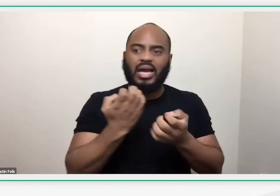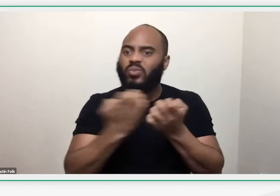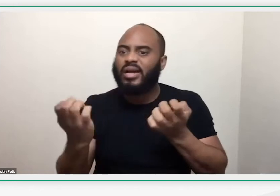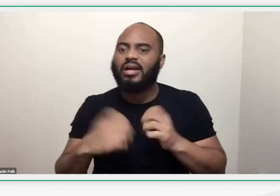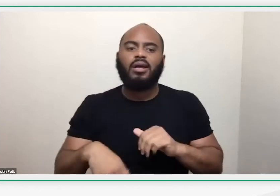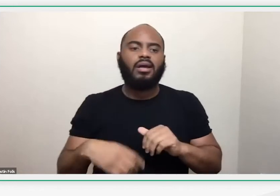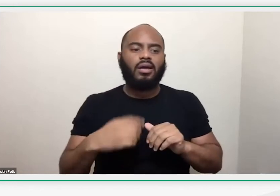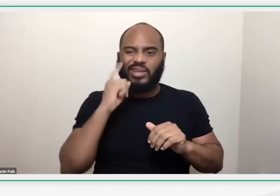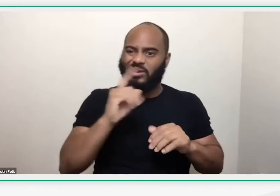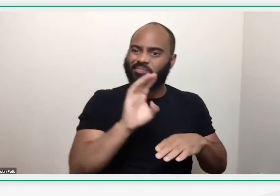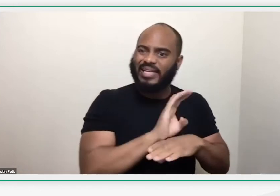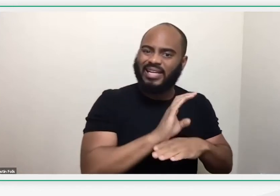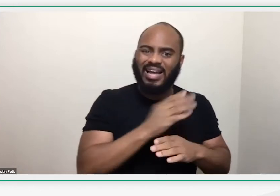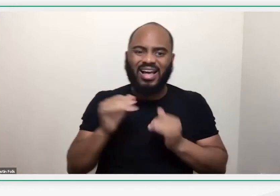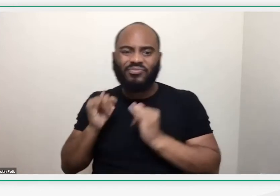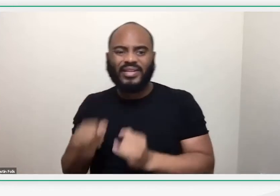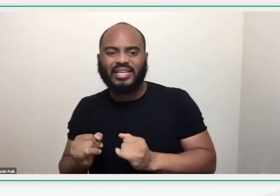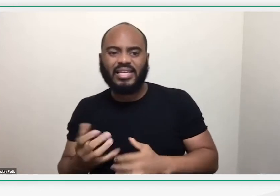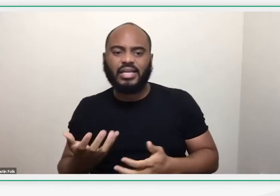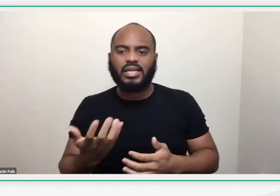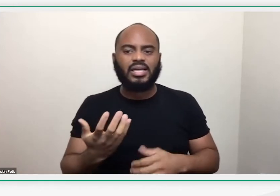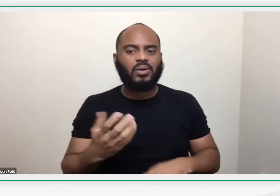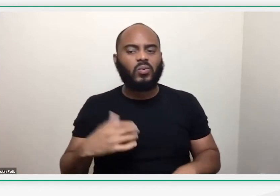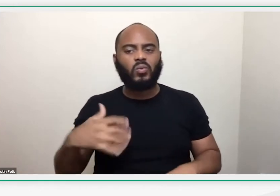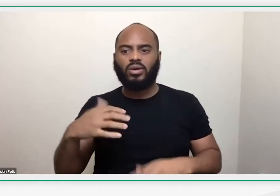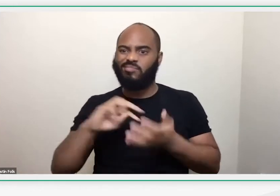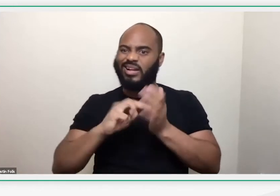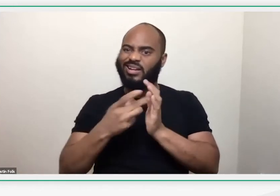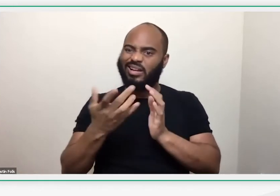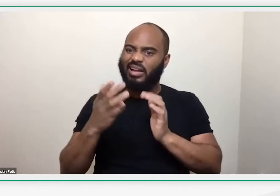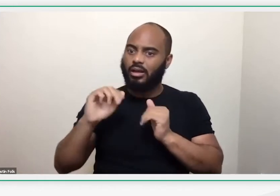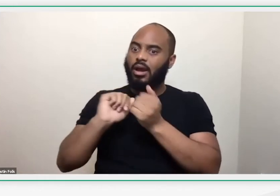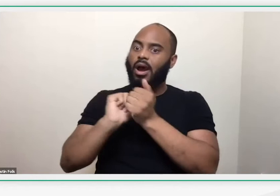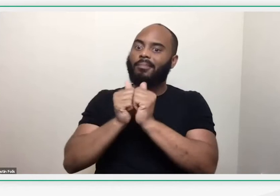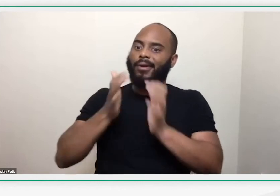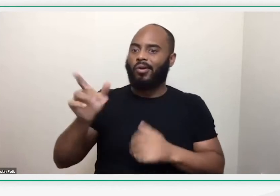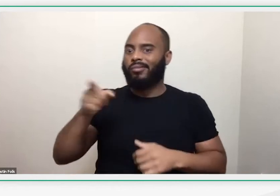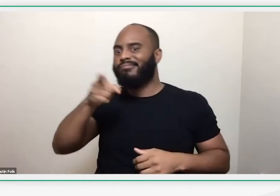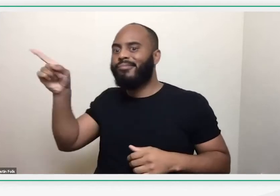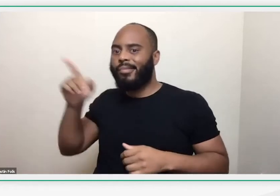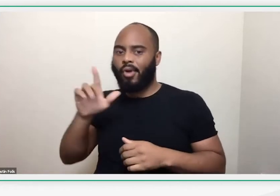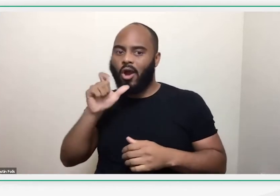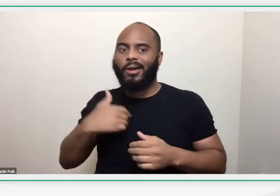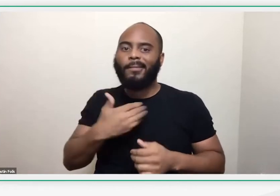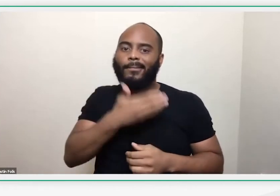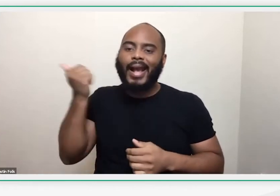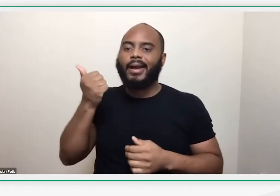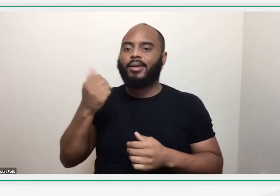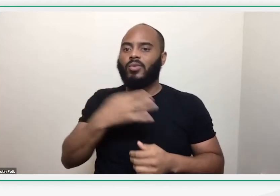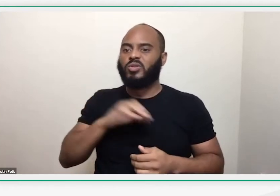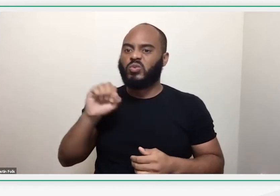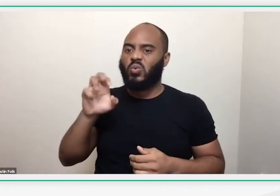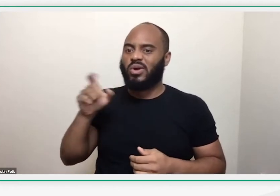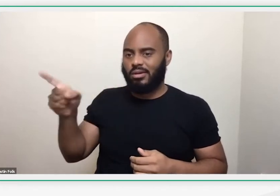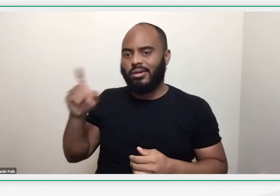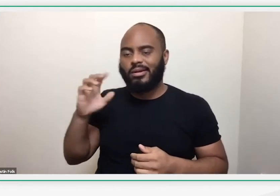be increased, which will cost you more to borrow that money. So if you're purchasing a home or buying equipment for your business, it